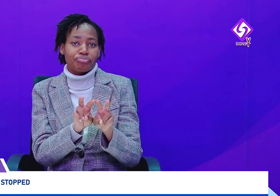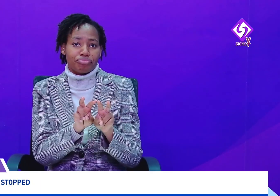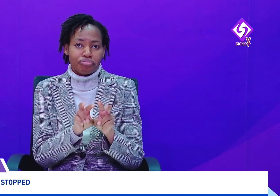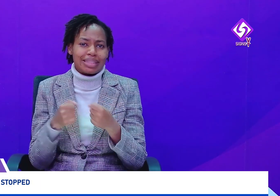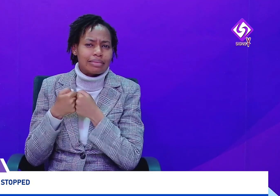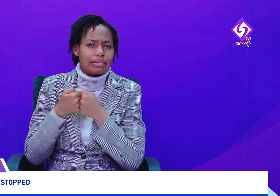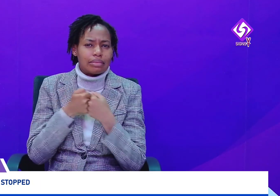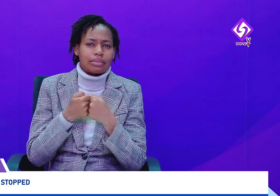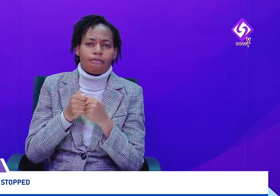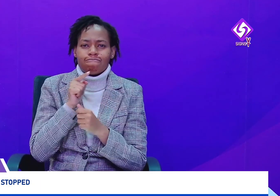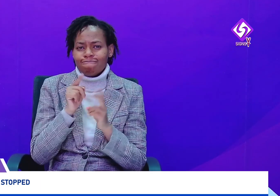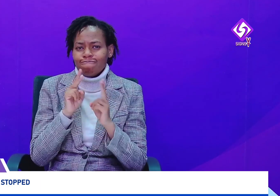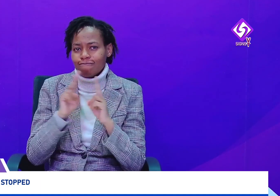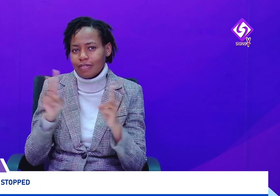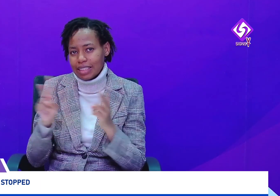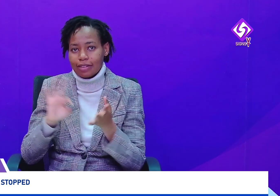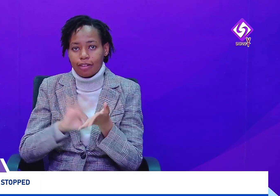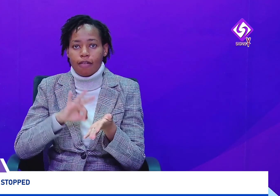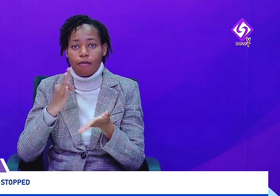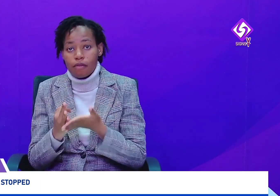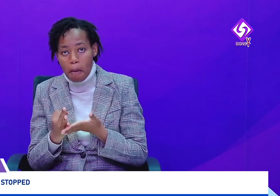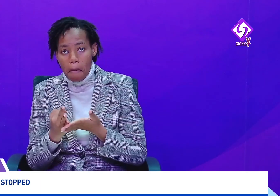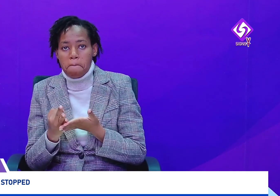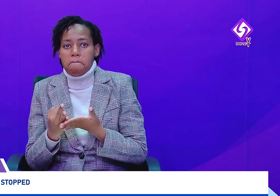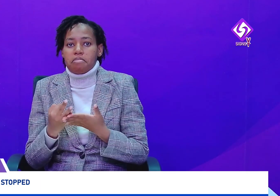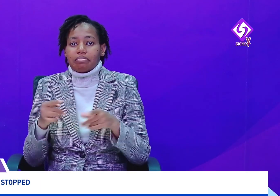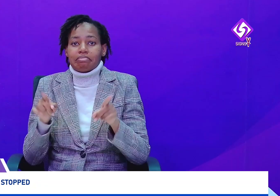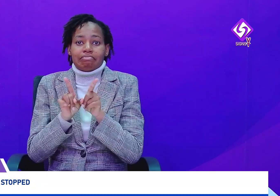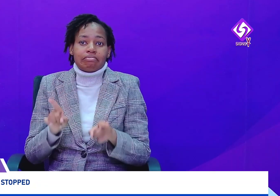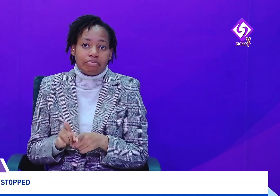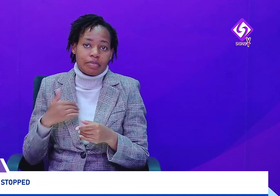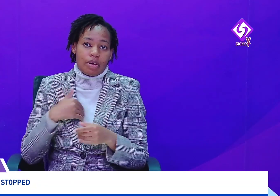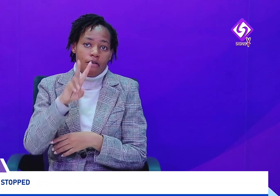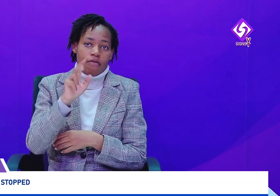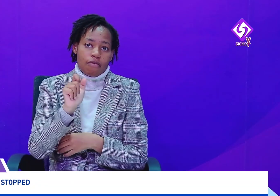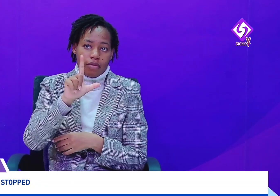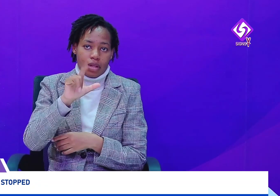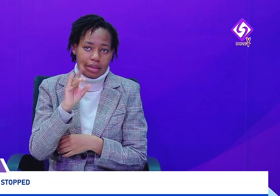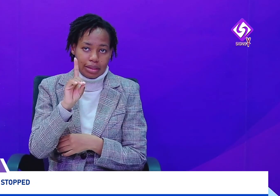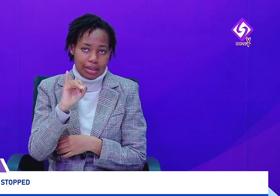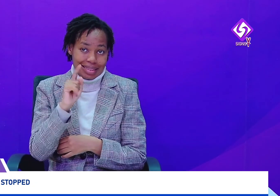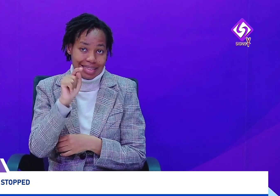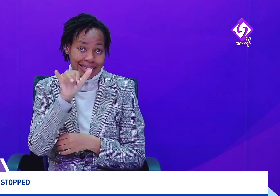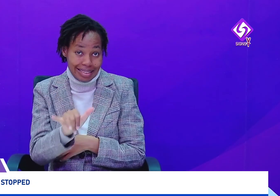the very foundation and validity of the impeachment effort initiated by the Nyamira County